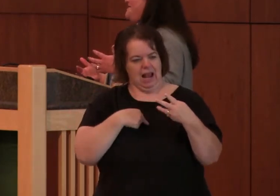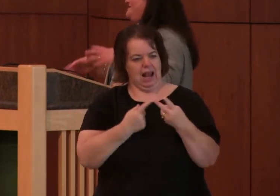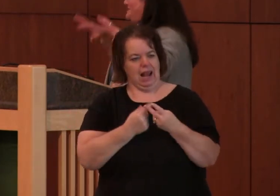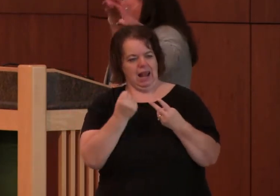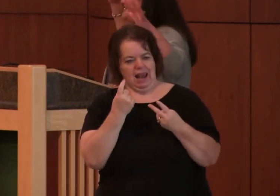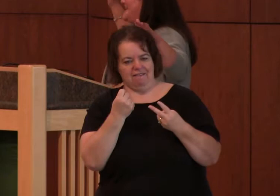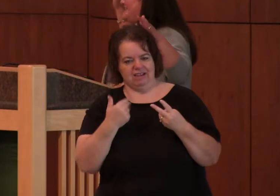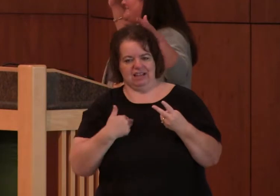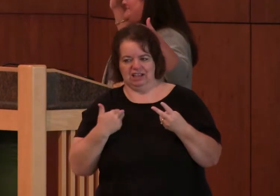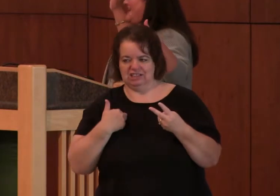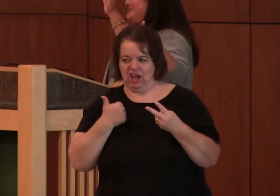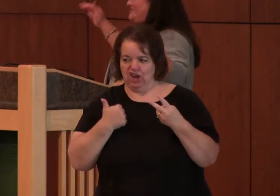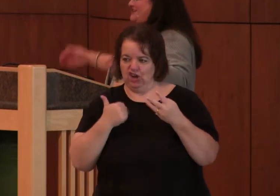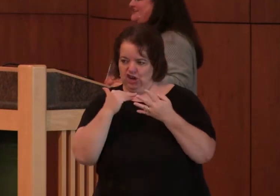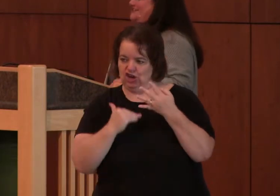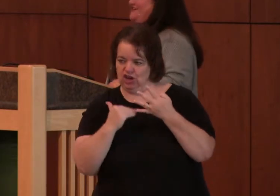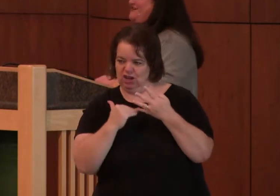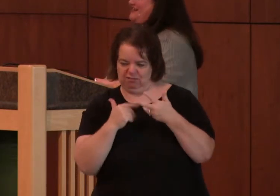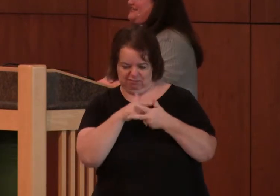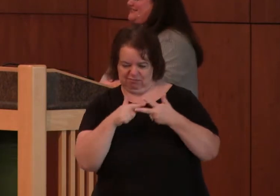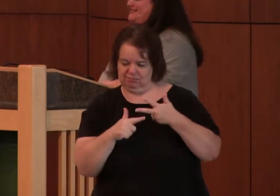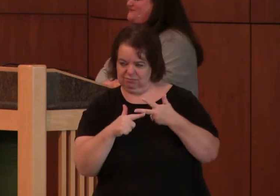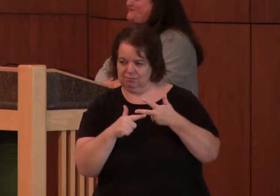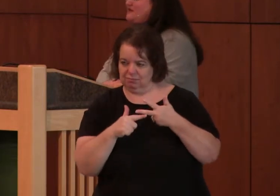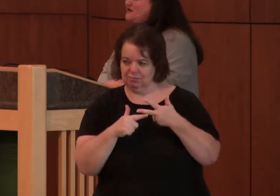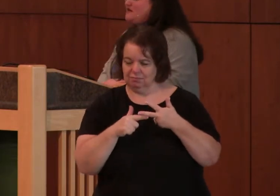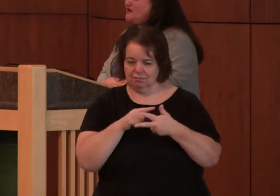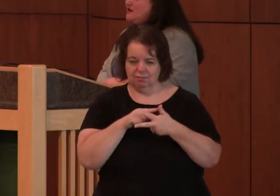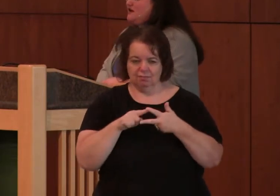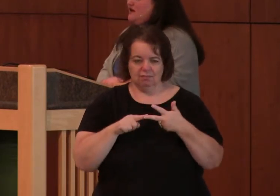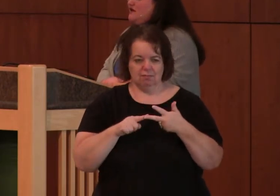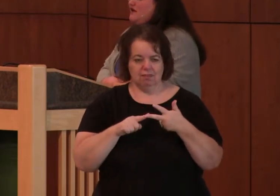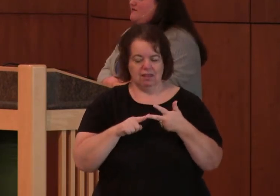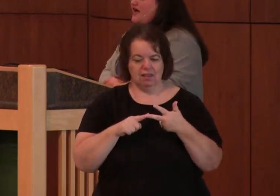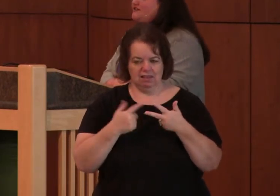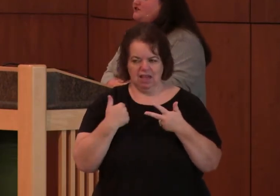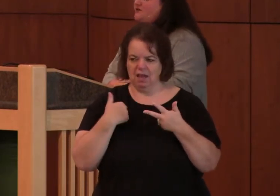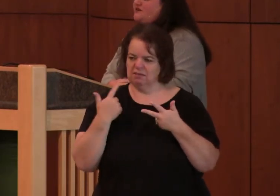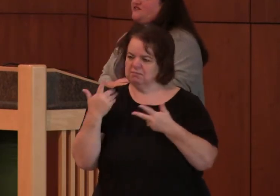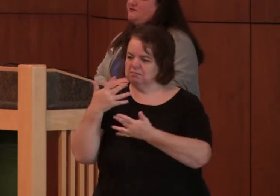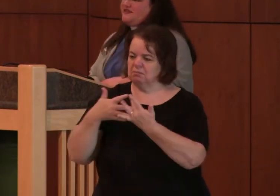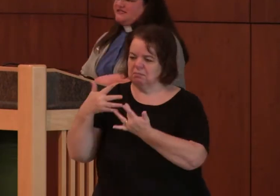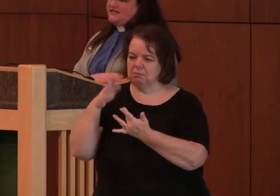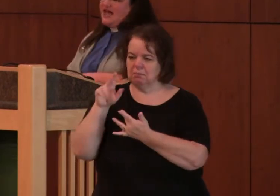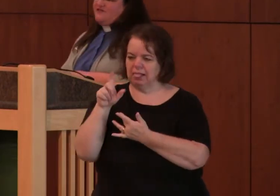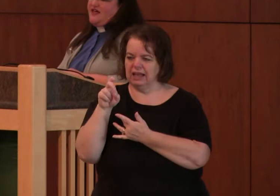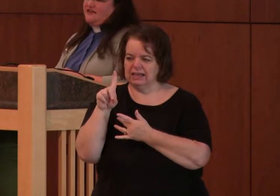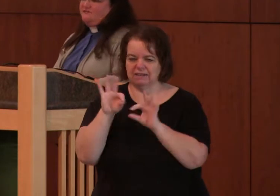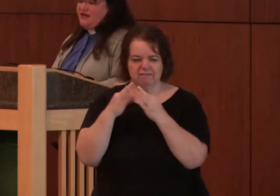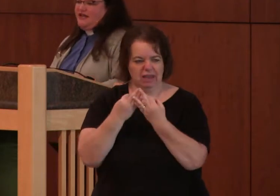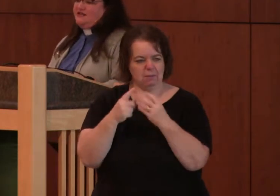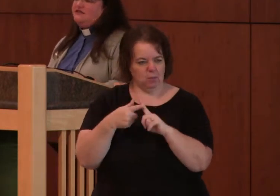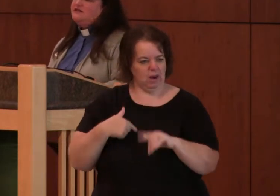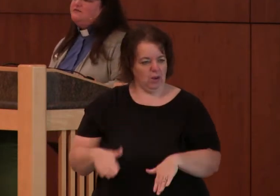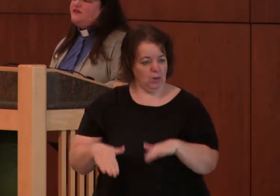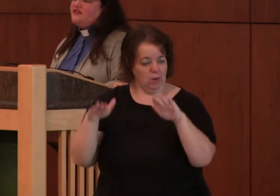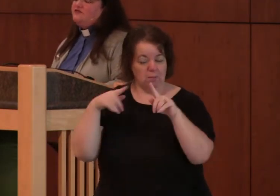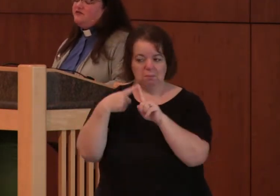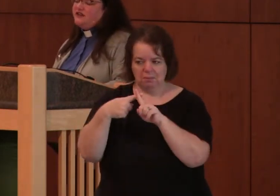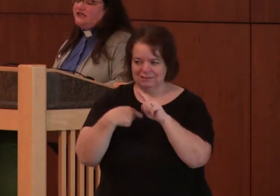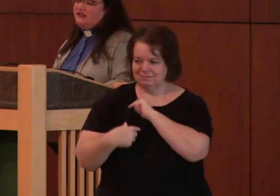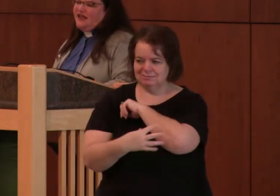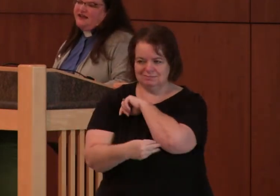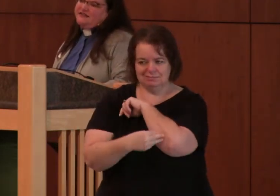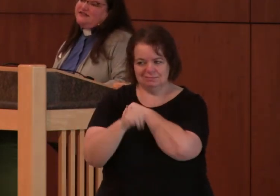a blended family, so you can get those age ranges there quite easily. I also grew up in a family that didn't have a lot of money, but